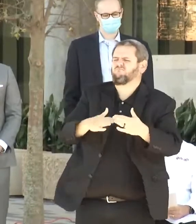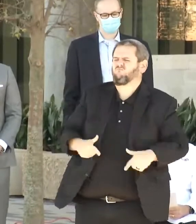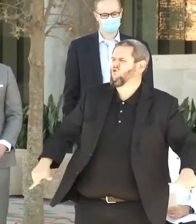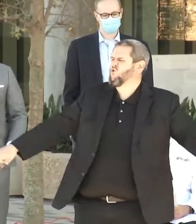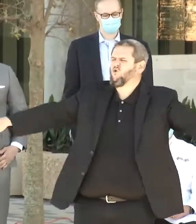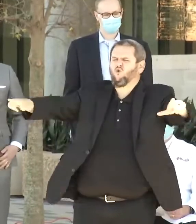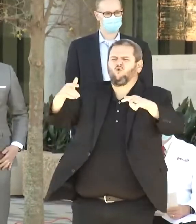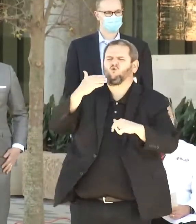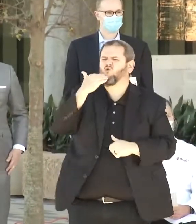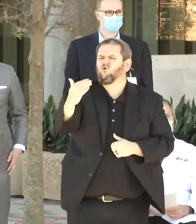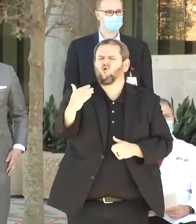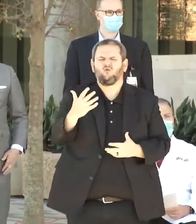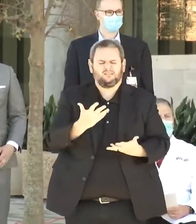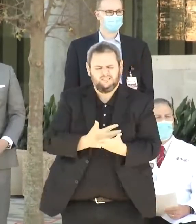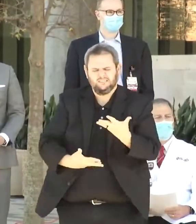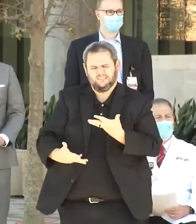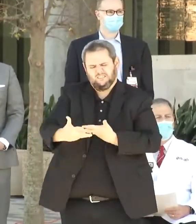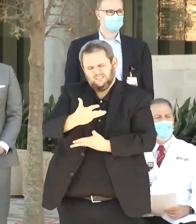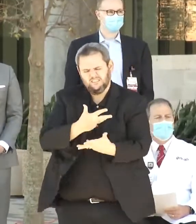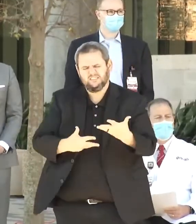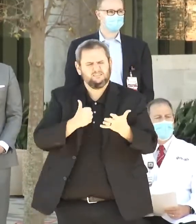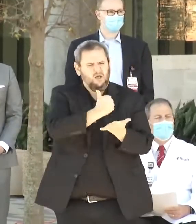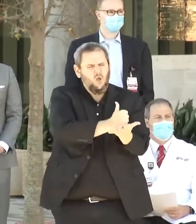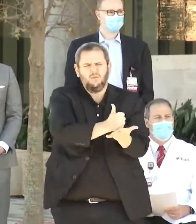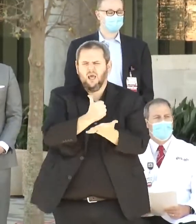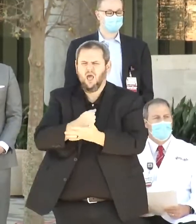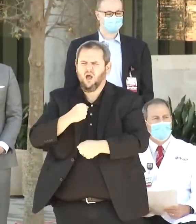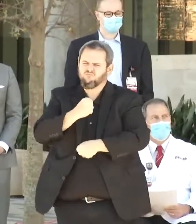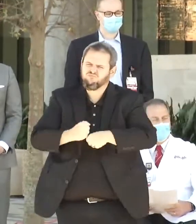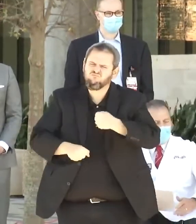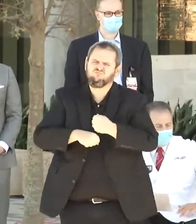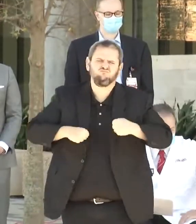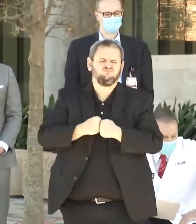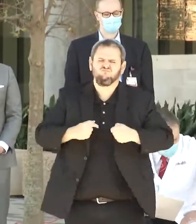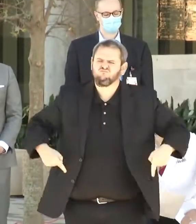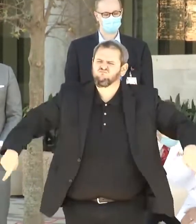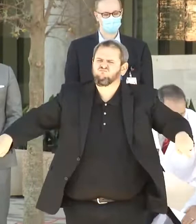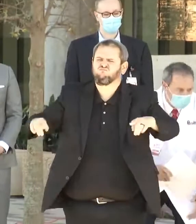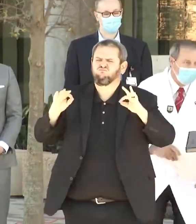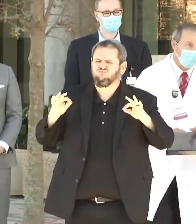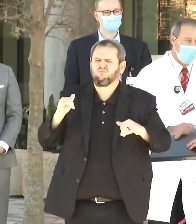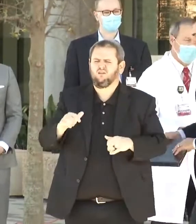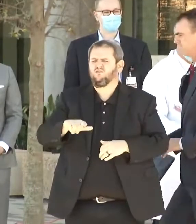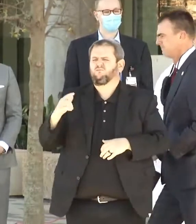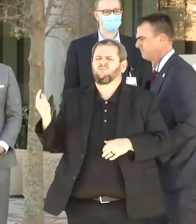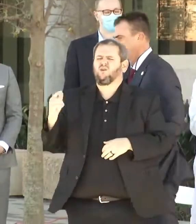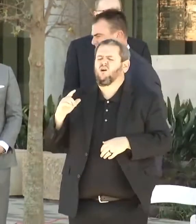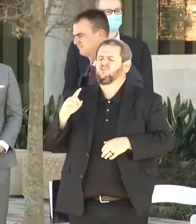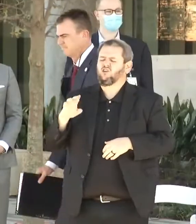Chief Medical Officer at OU Health, to tell us more about that.